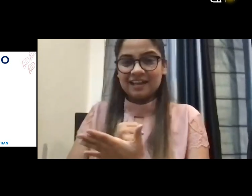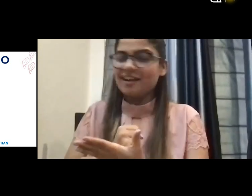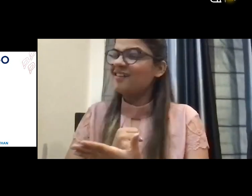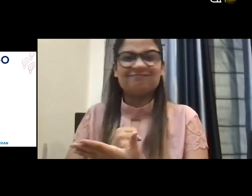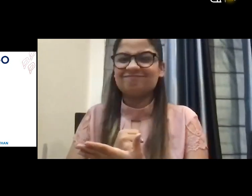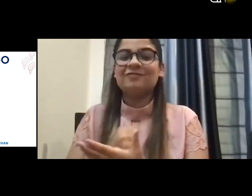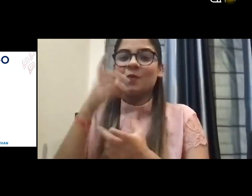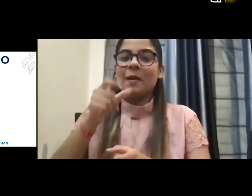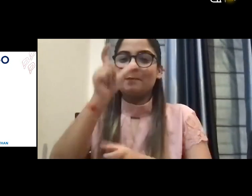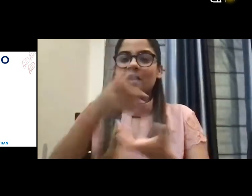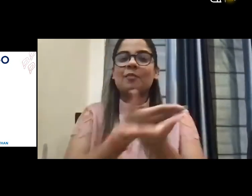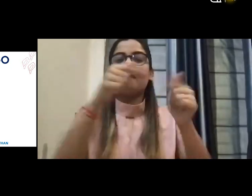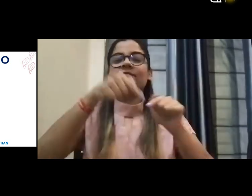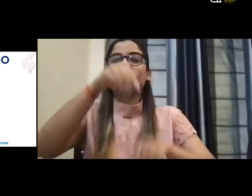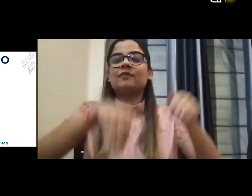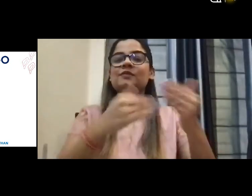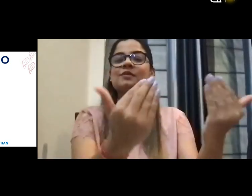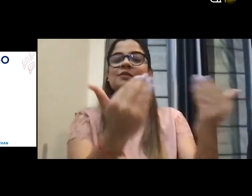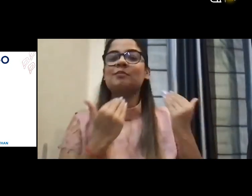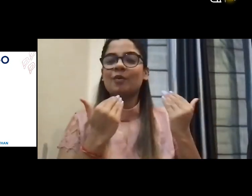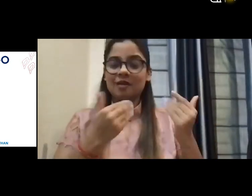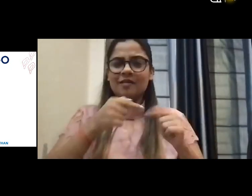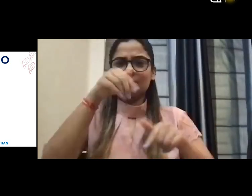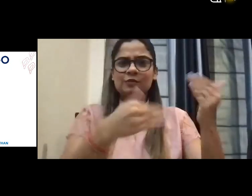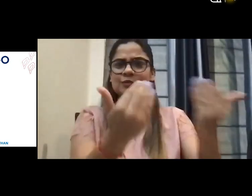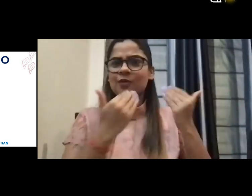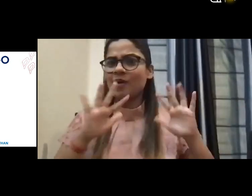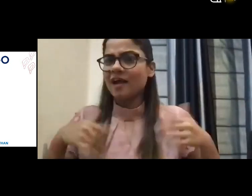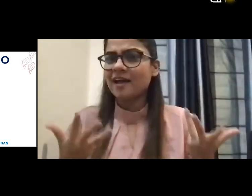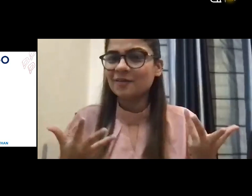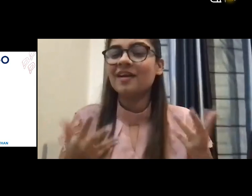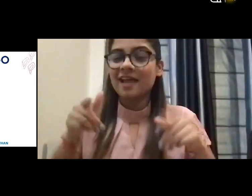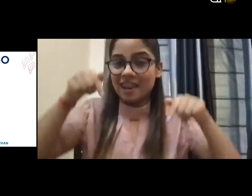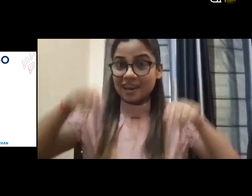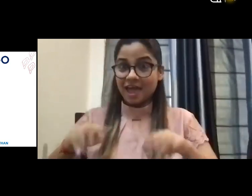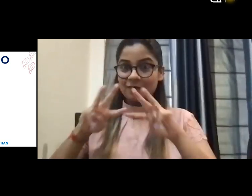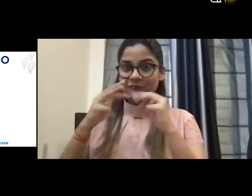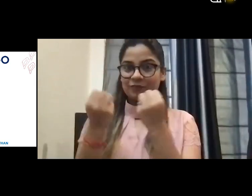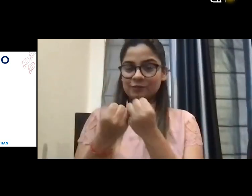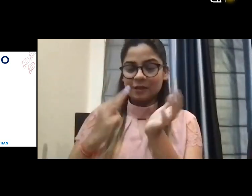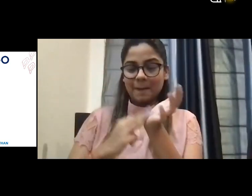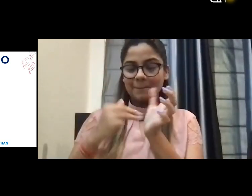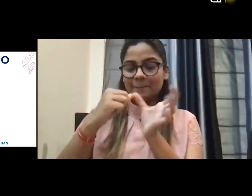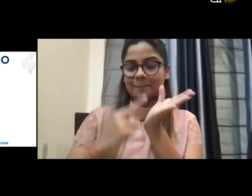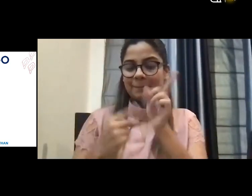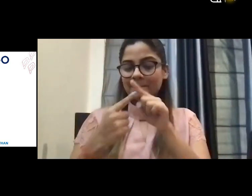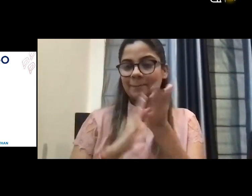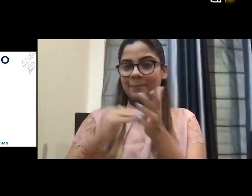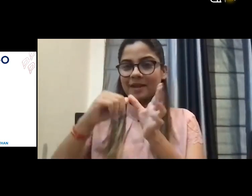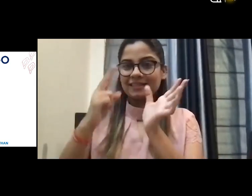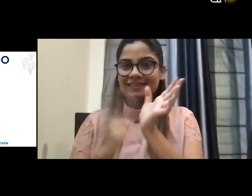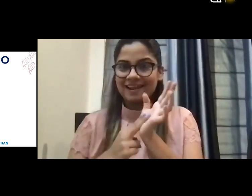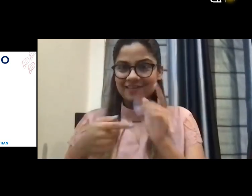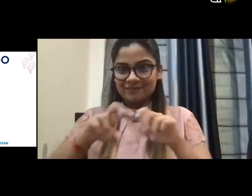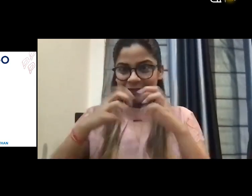wanted to make it more ISL friendly. So all the people voted, and we got a lot of support on this. And